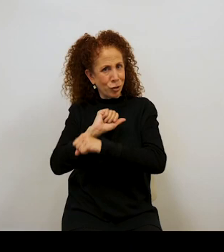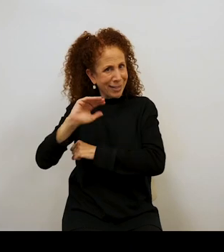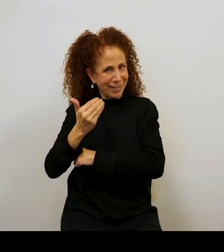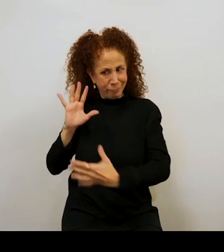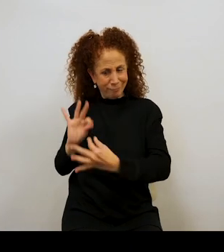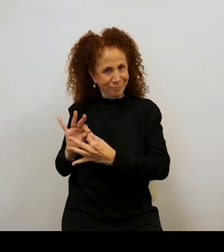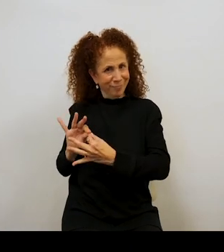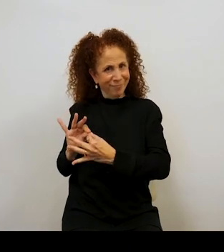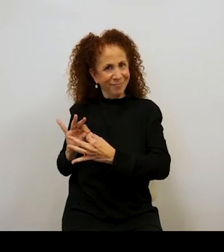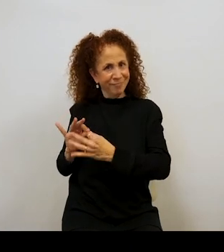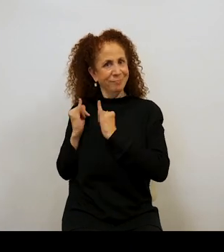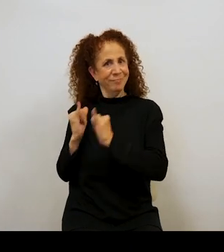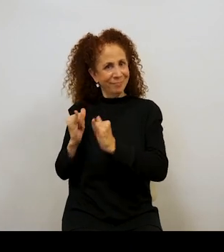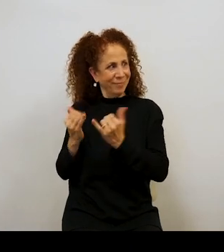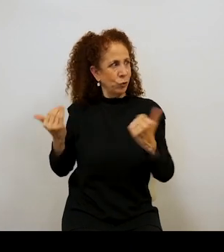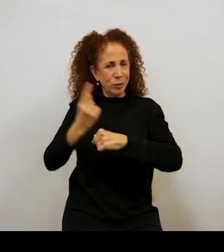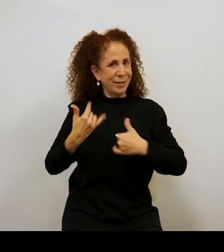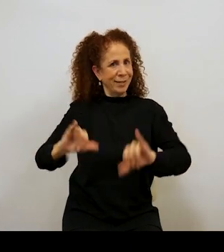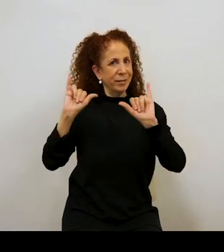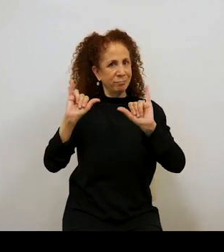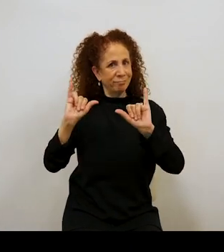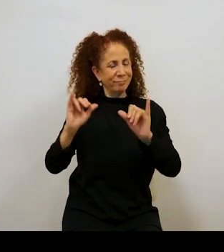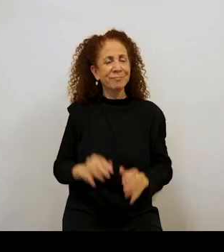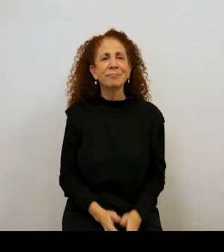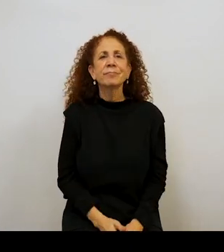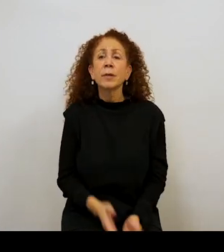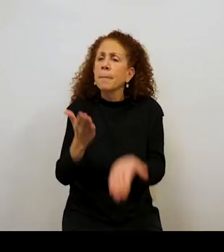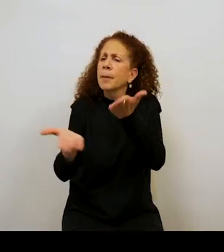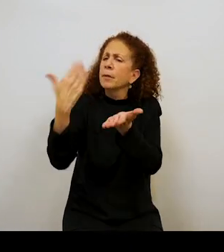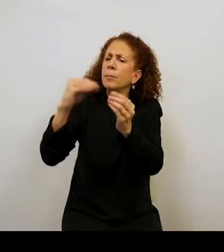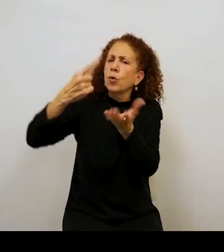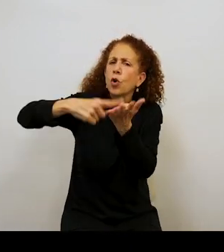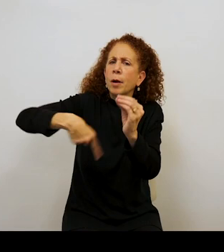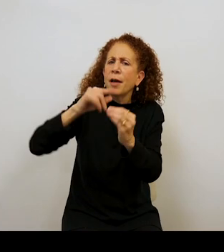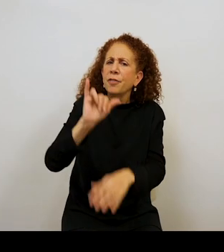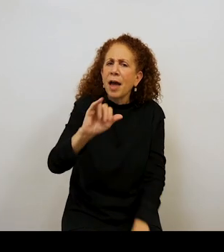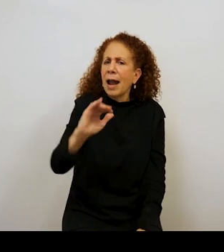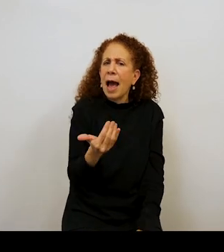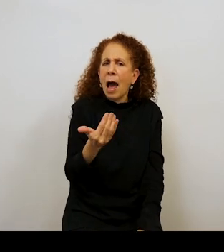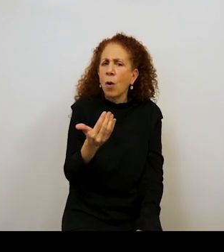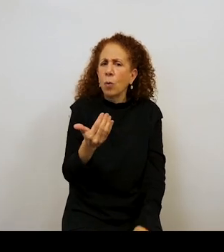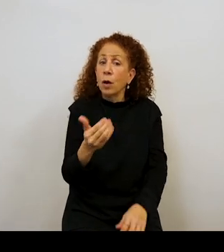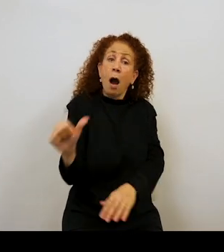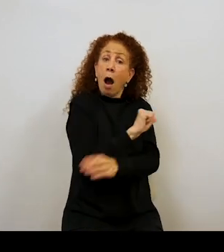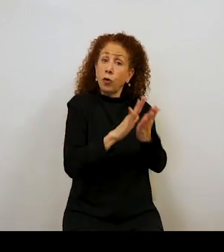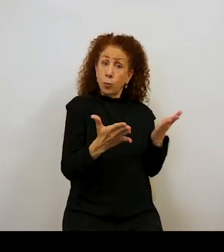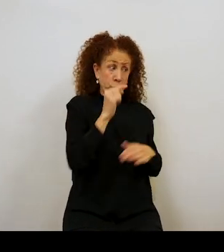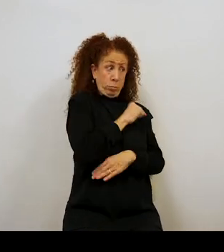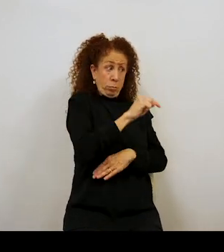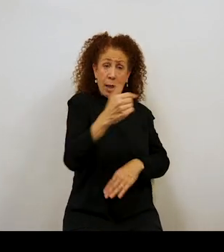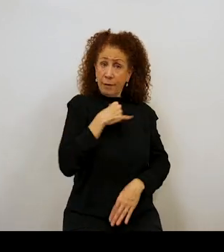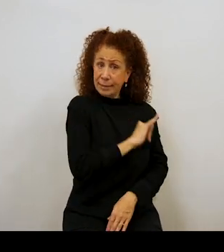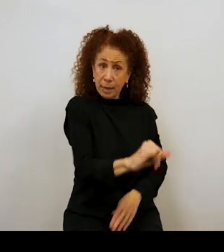be almost like now in some way or other. I mean, so maybe you could talk about how does that work in any of your other books as well. It seems like